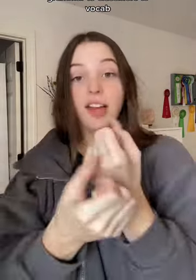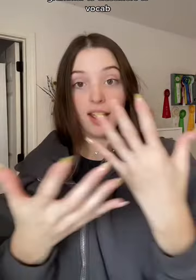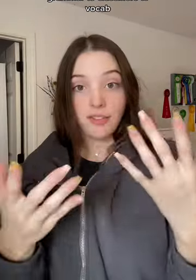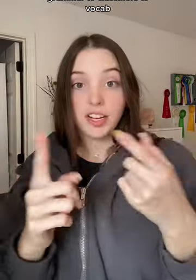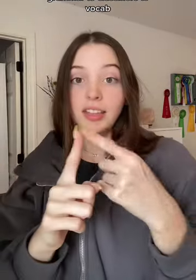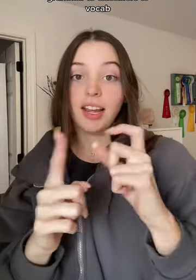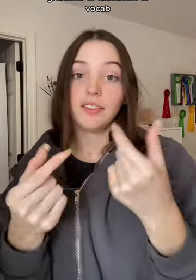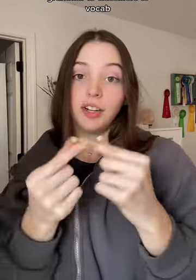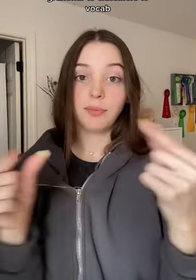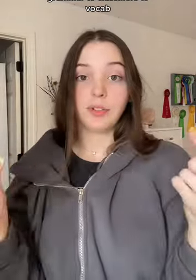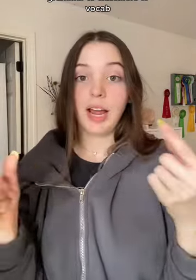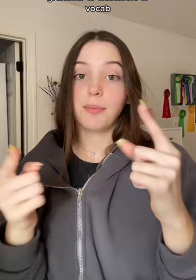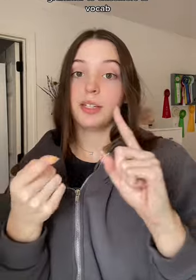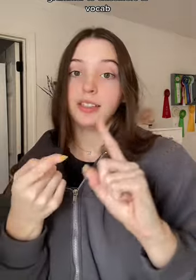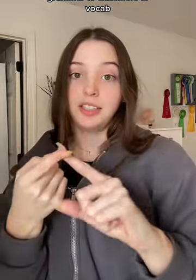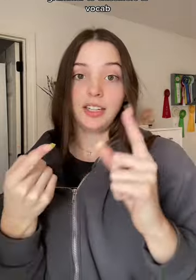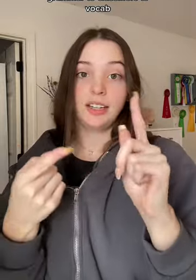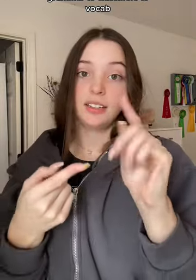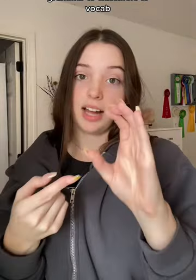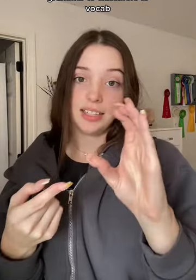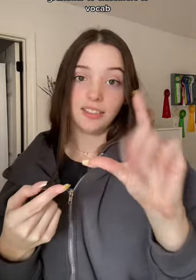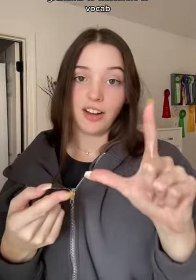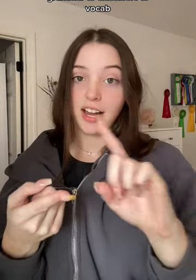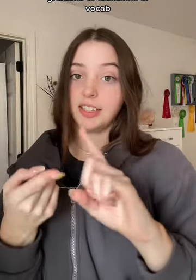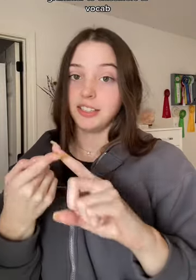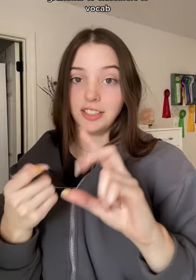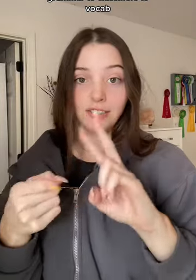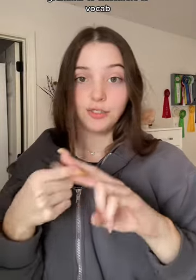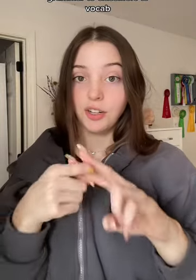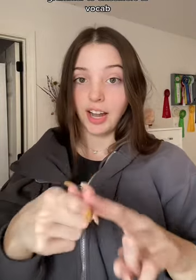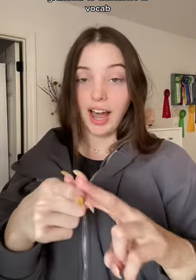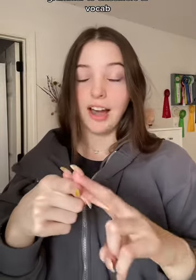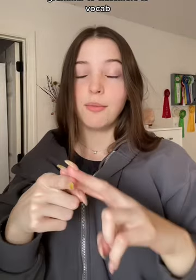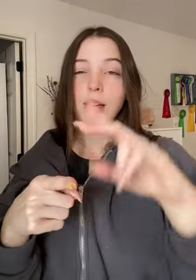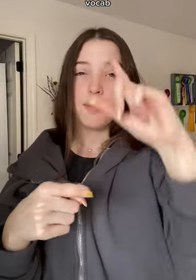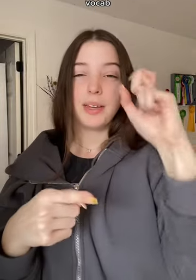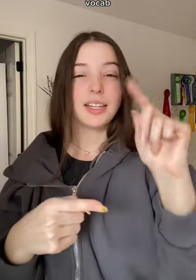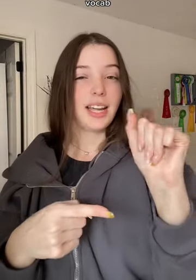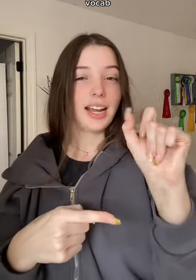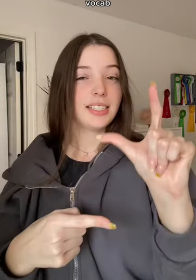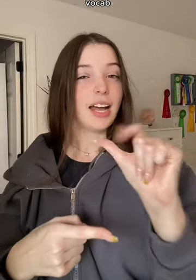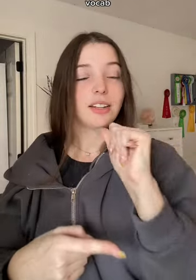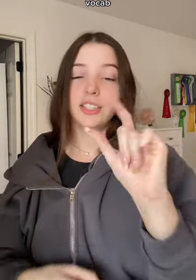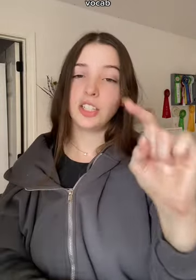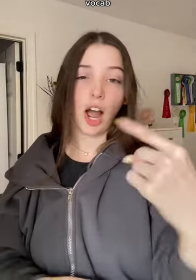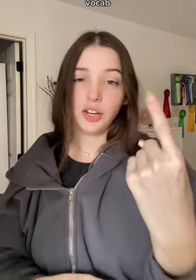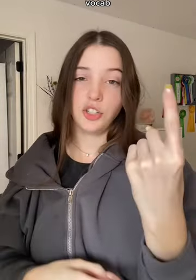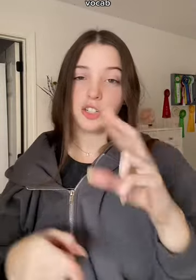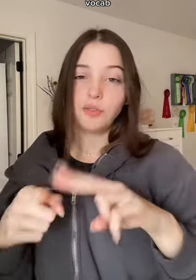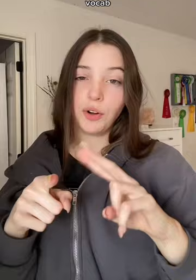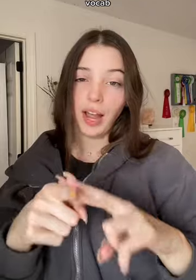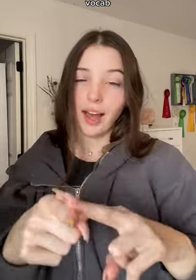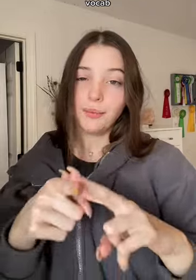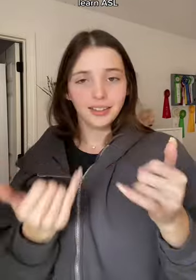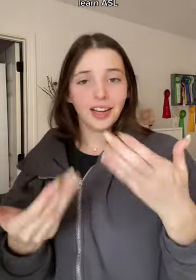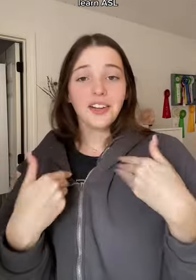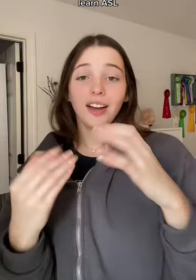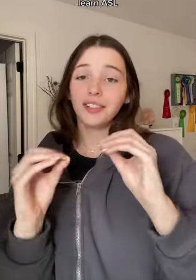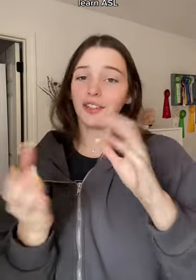everything from grammar to classifiers to vocab because asl is not just vocab now you have no